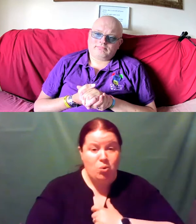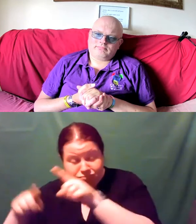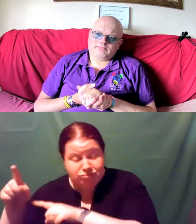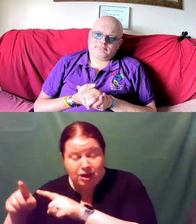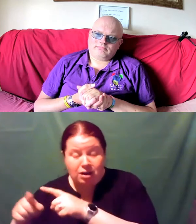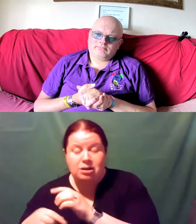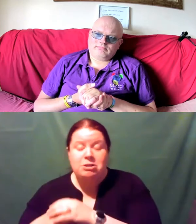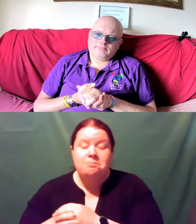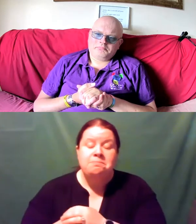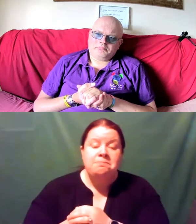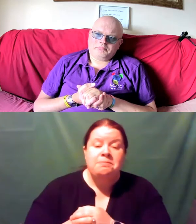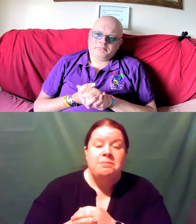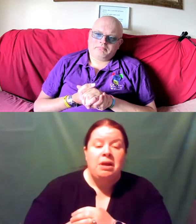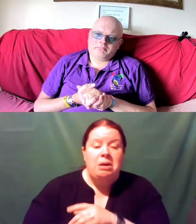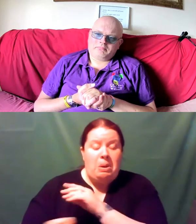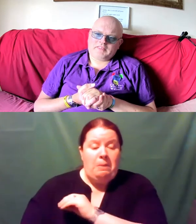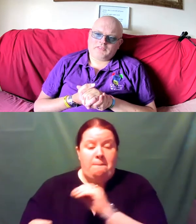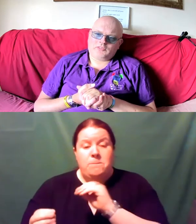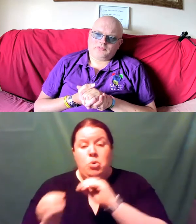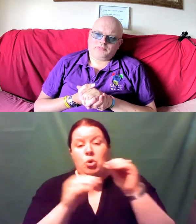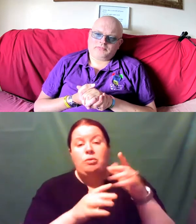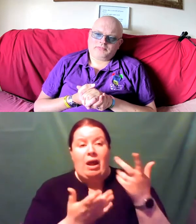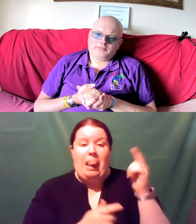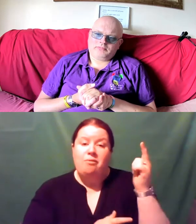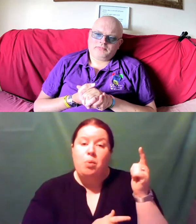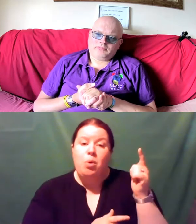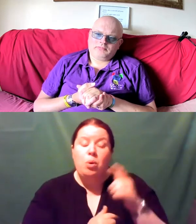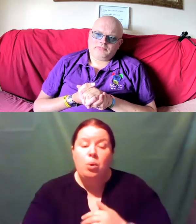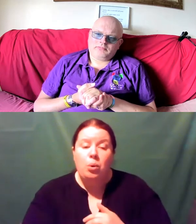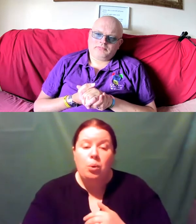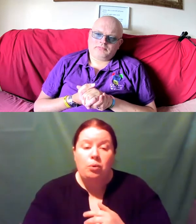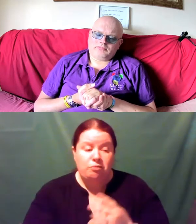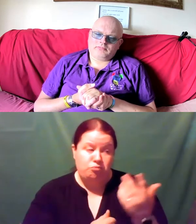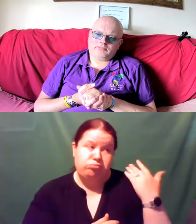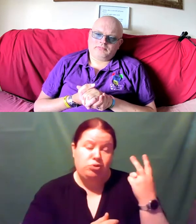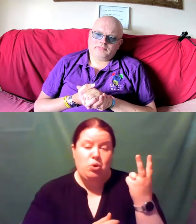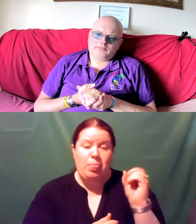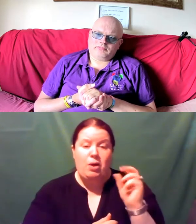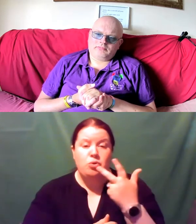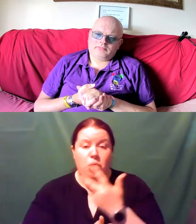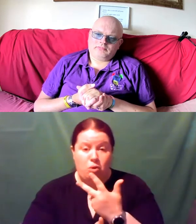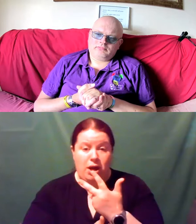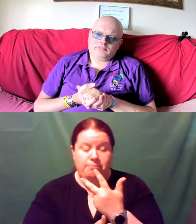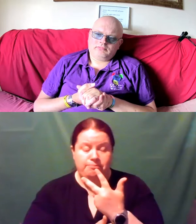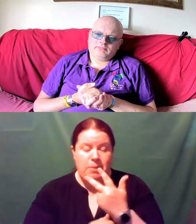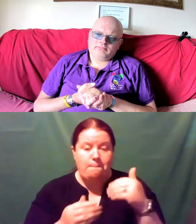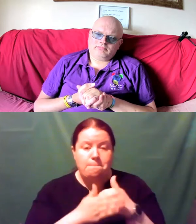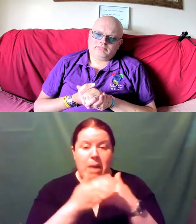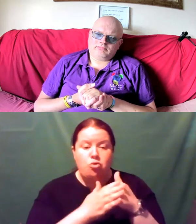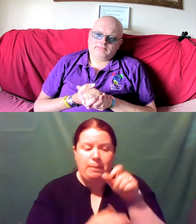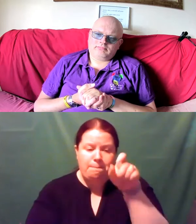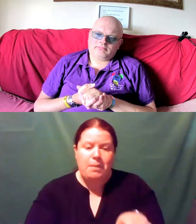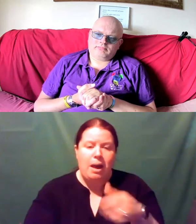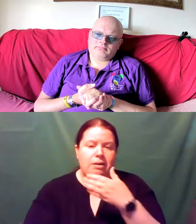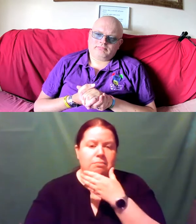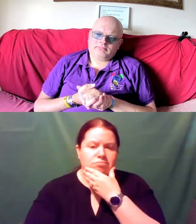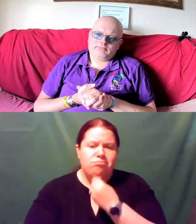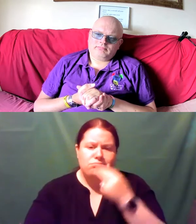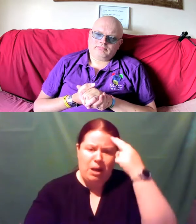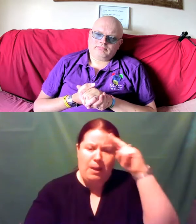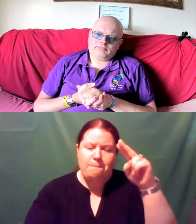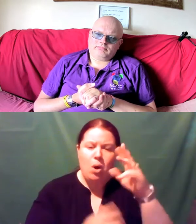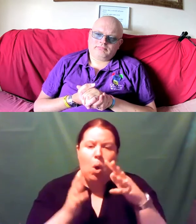coordinator, Kieran moved to Liverpool, where he now resides, in 2003, and he's married to the very lovely Warren, who is